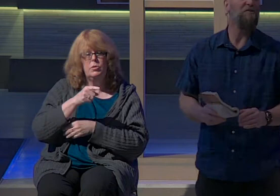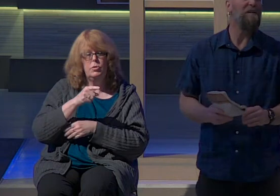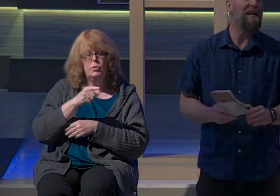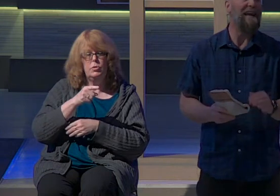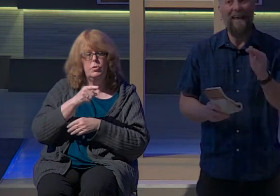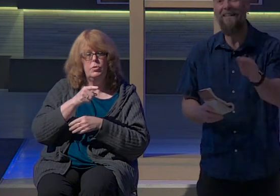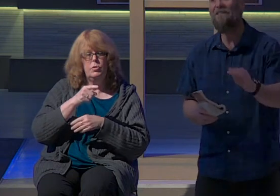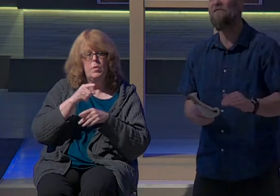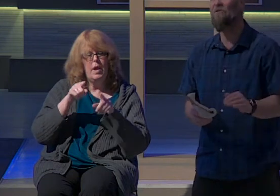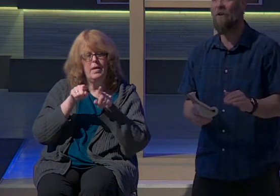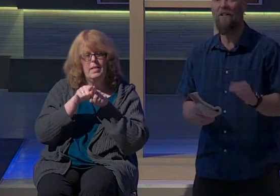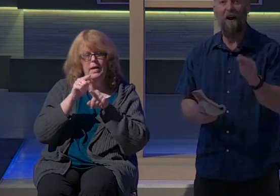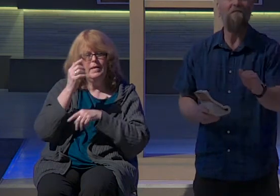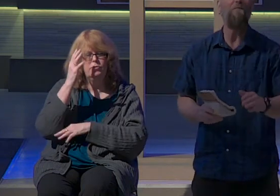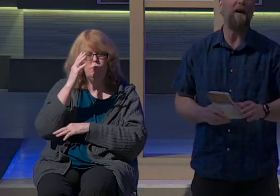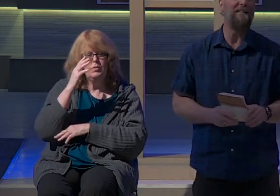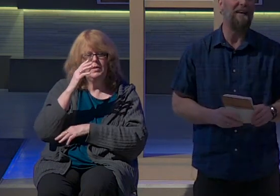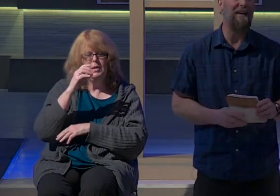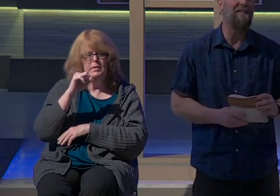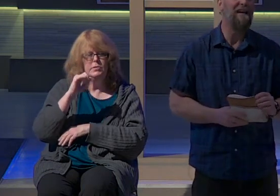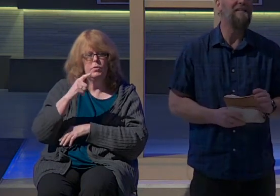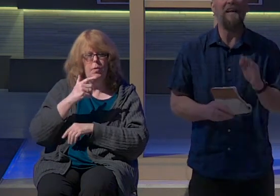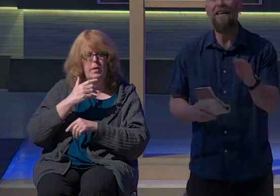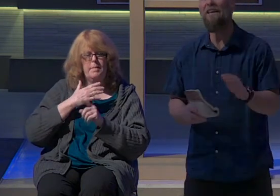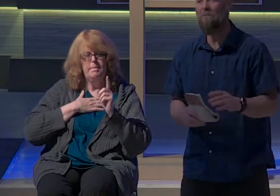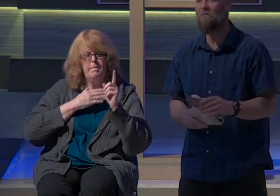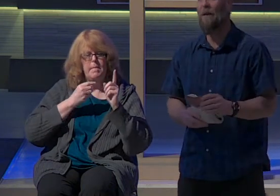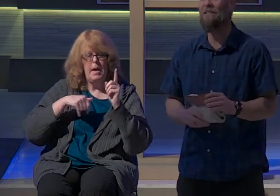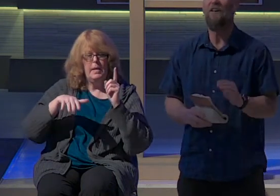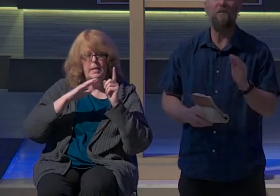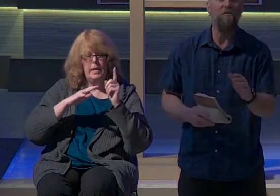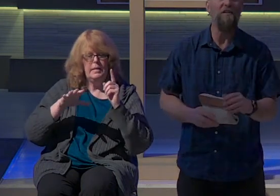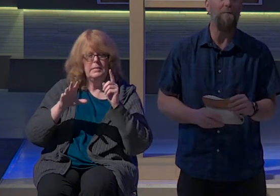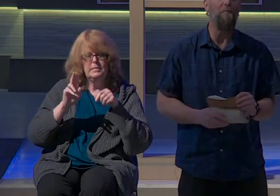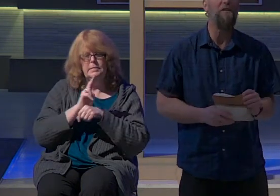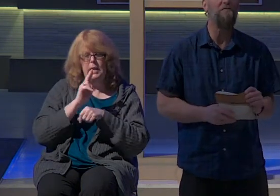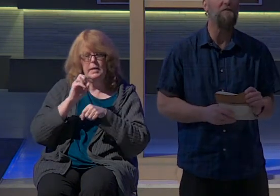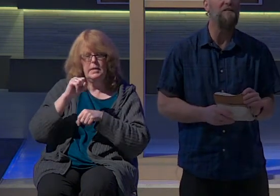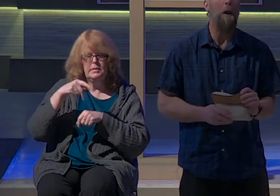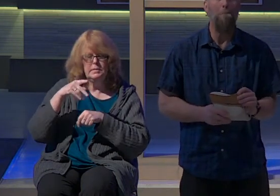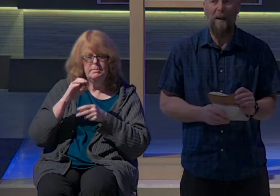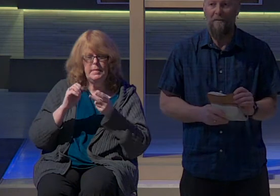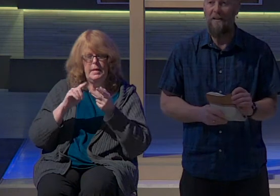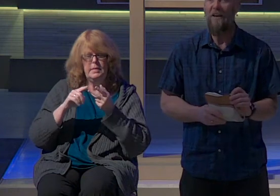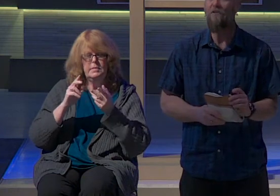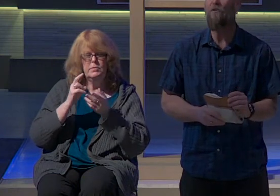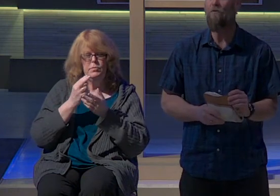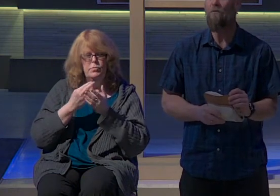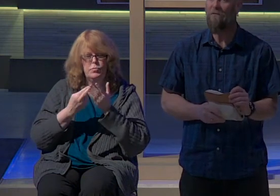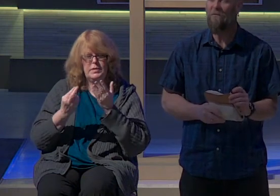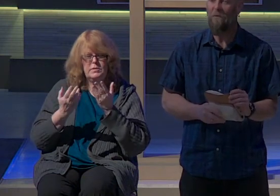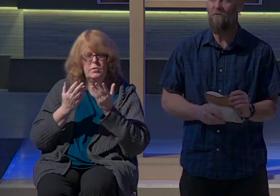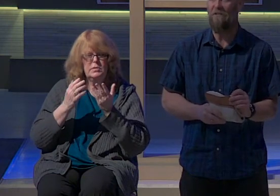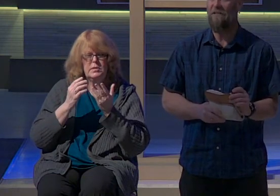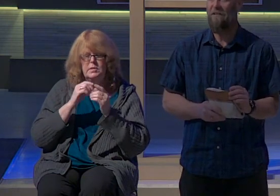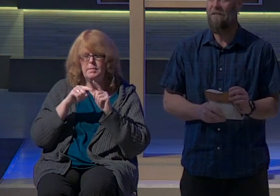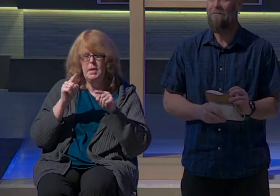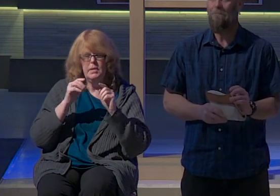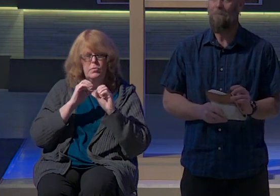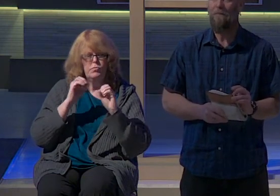that tree in the soil of my land, taking up space, using up resources, bearing no